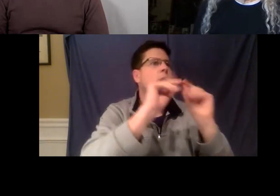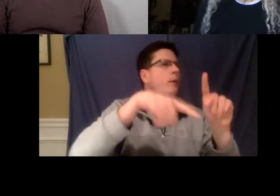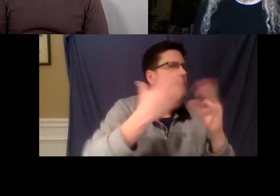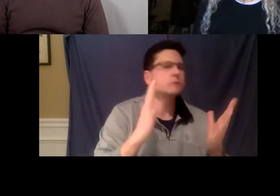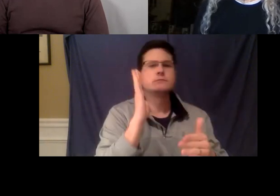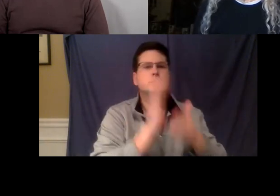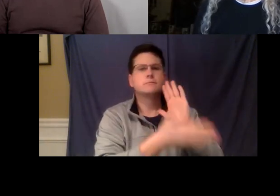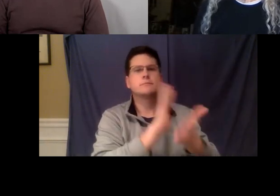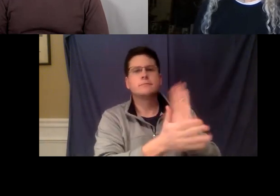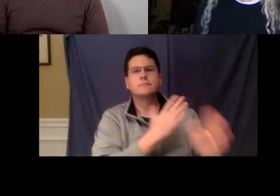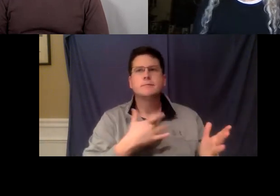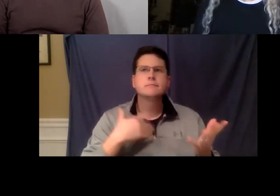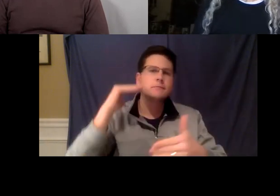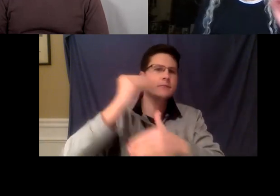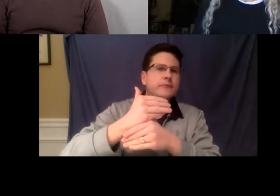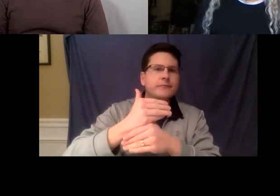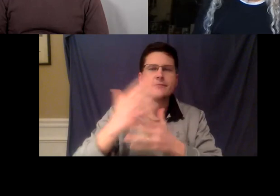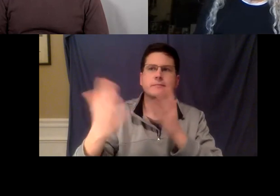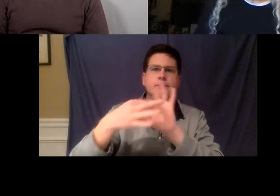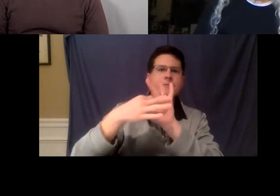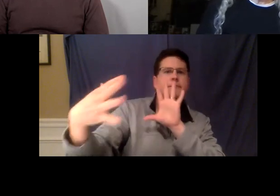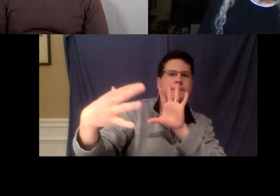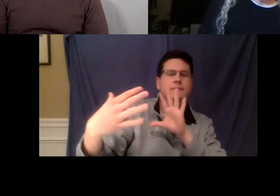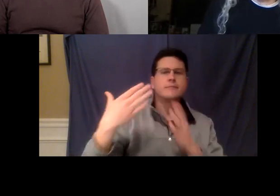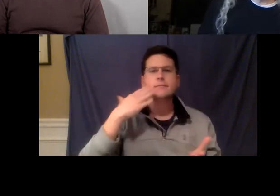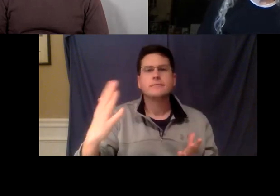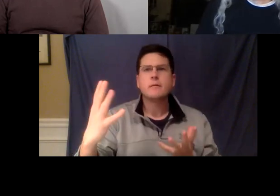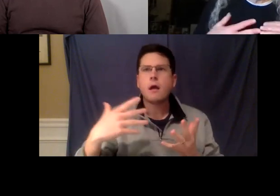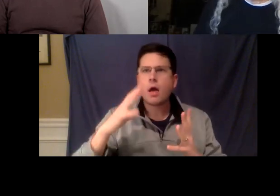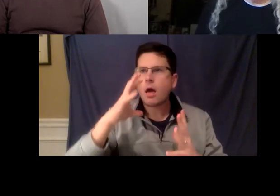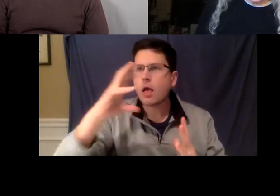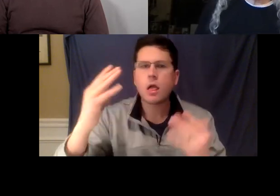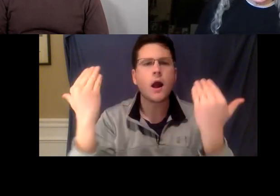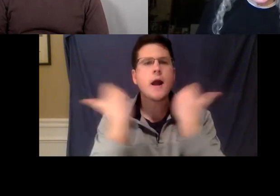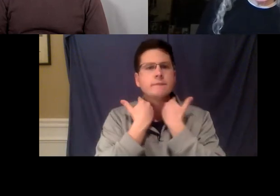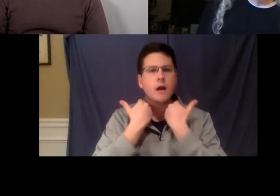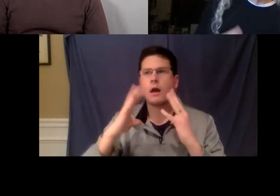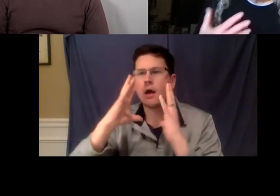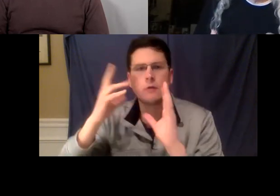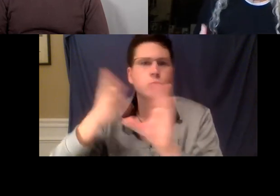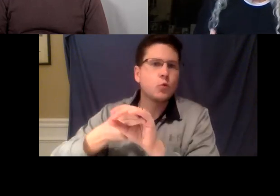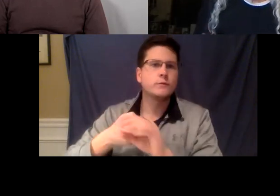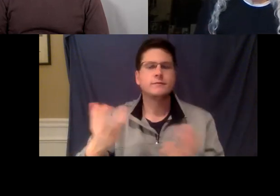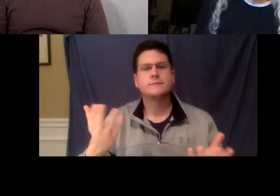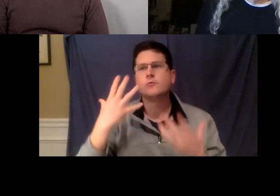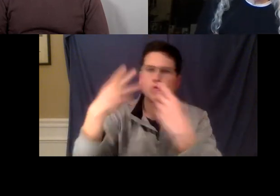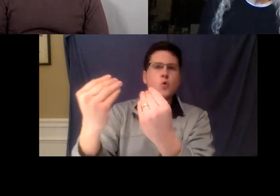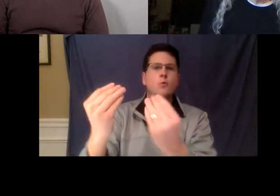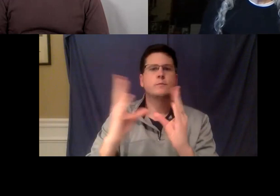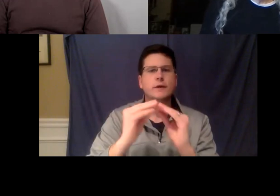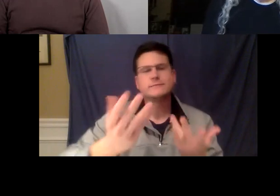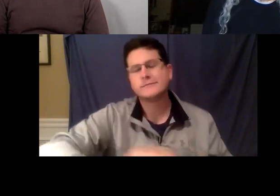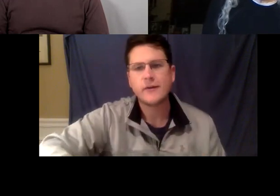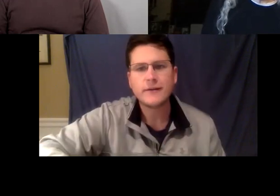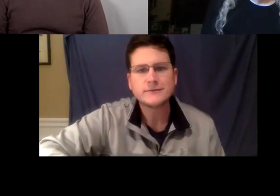about, oh, this is going to be at this date and time, they're going to feel very disengaged. But if we could get something that could